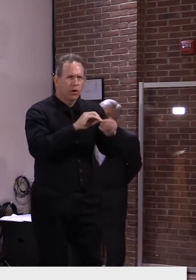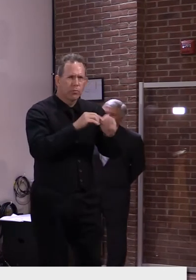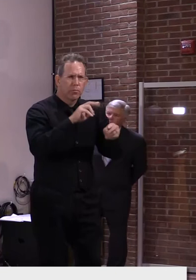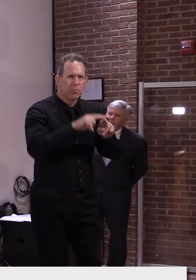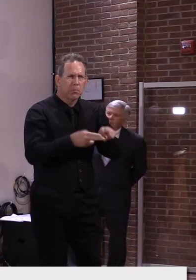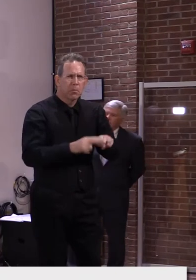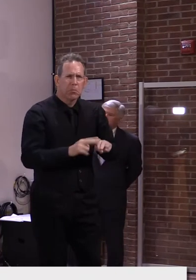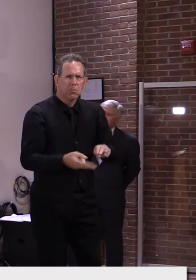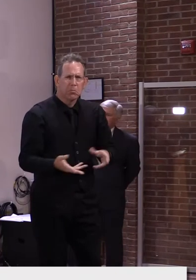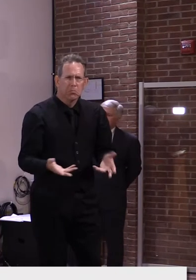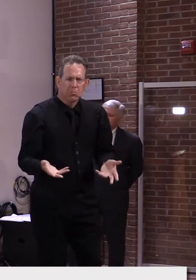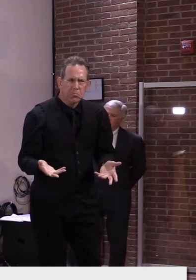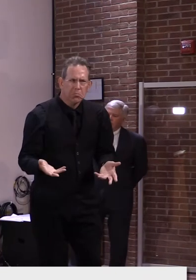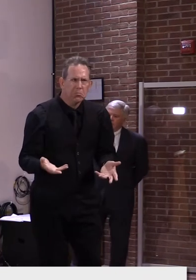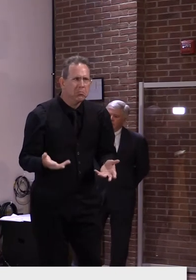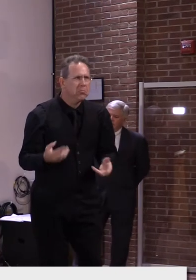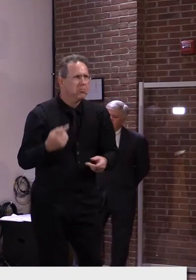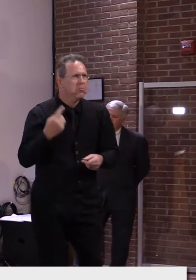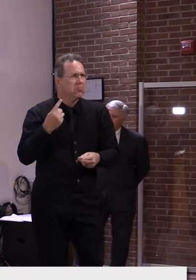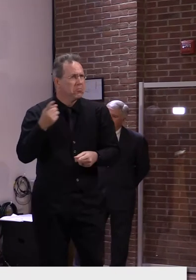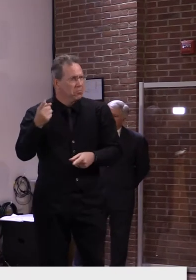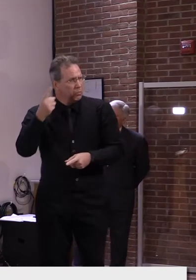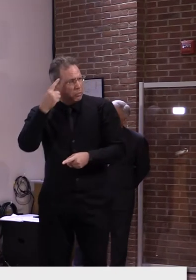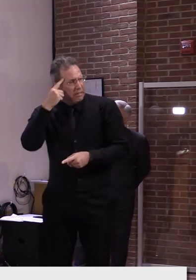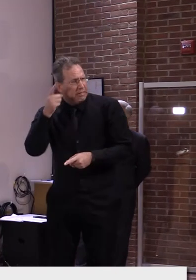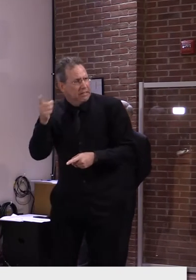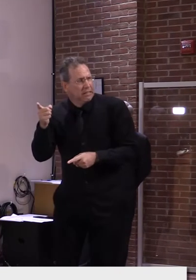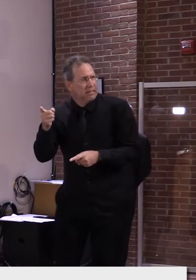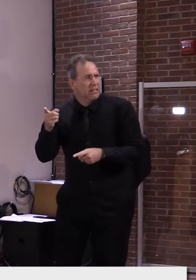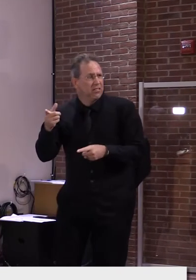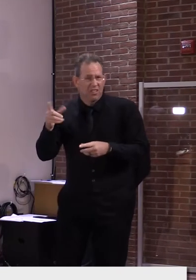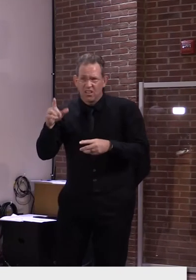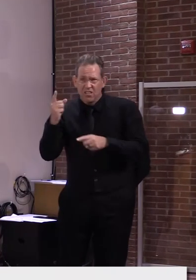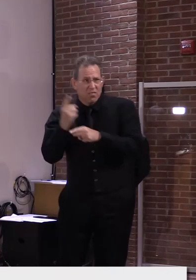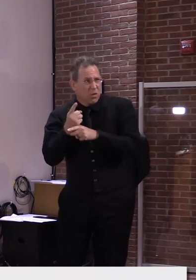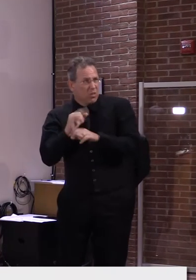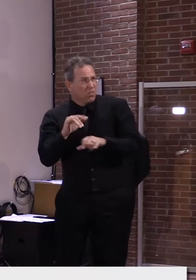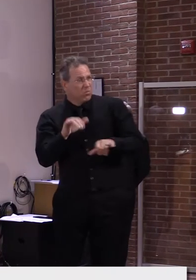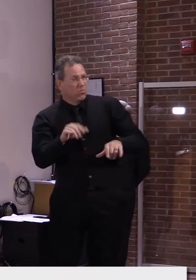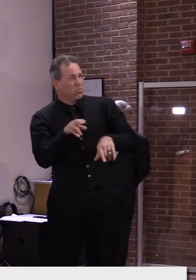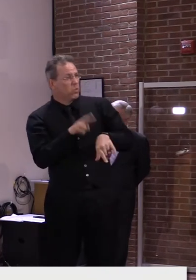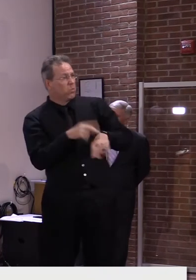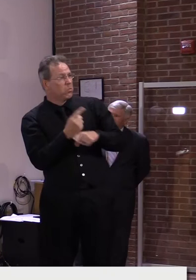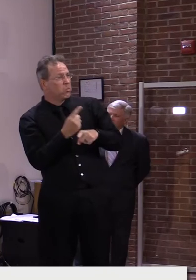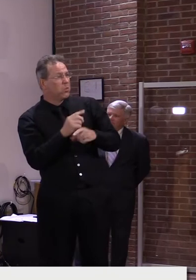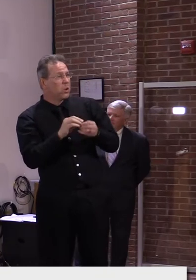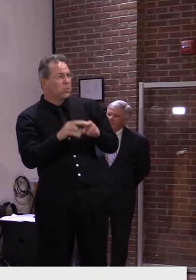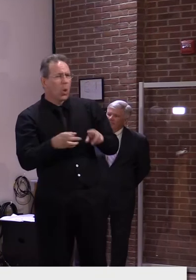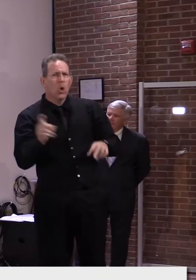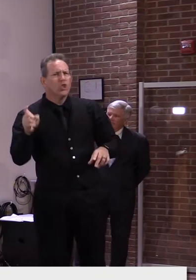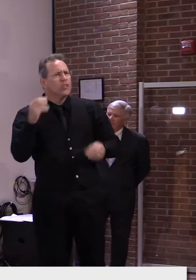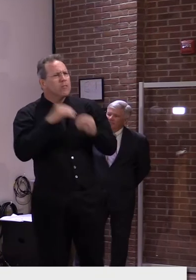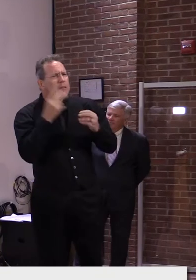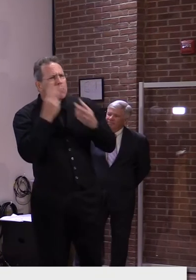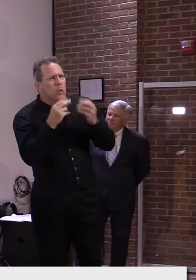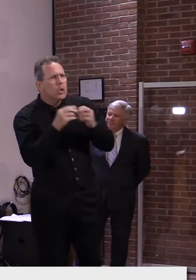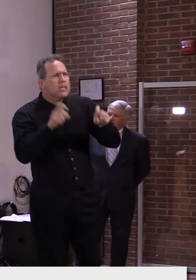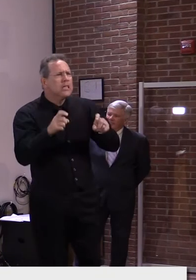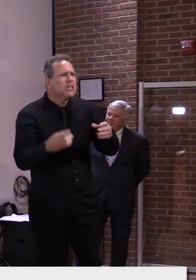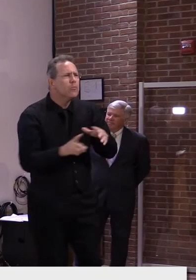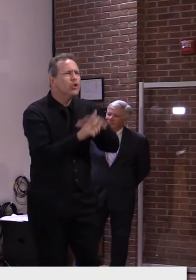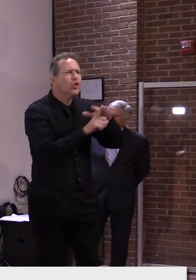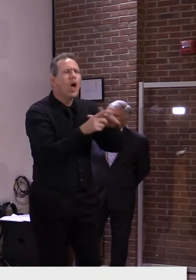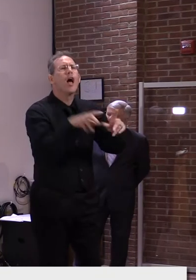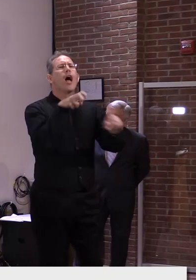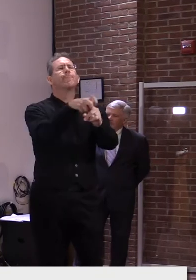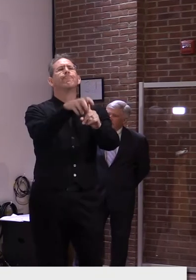is appropriate for the situation, or if you'd like to see more testing being done just to try to catch some of those asymptomatic cases that might still be